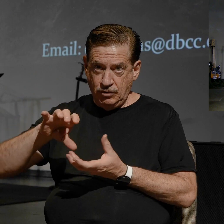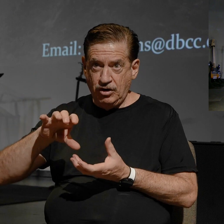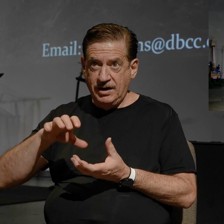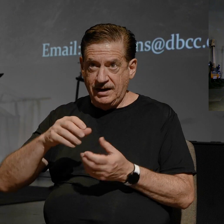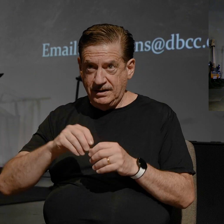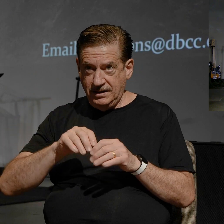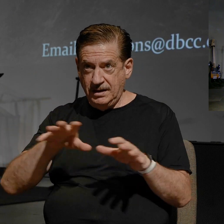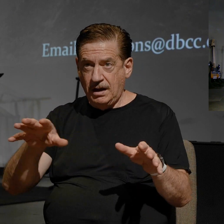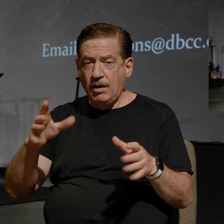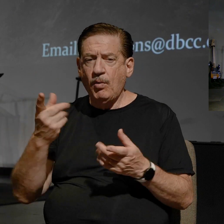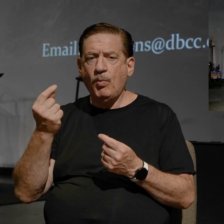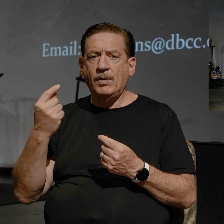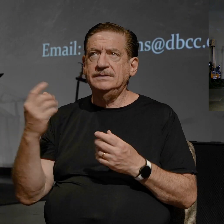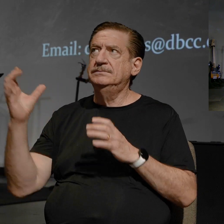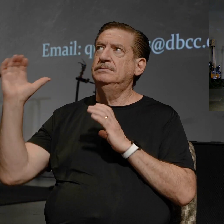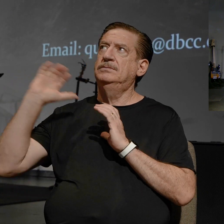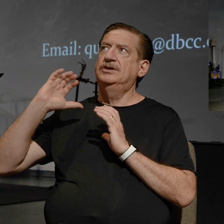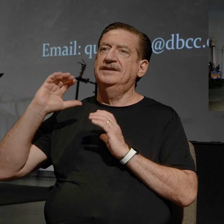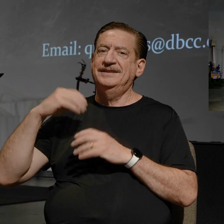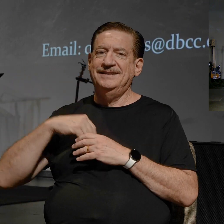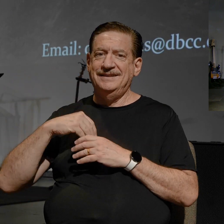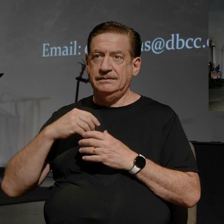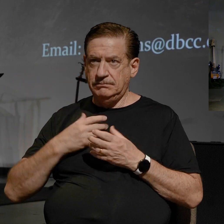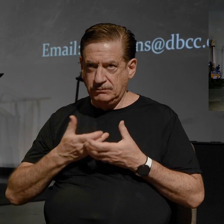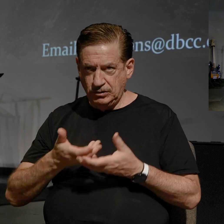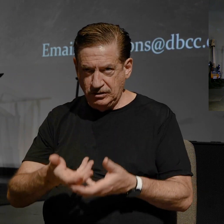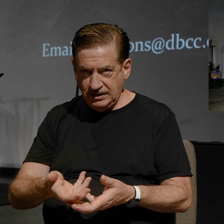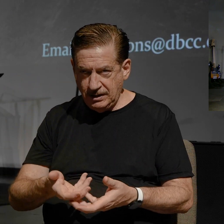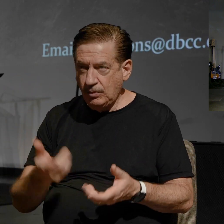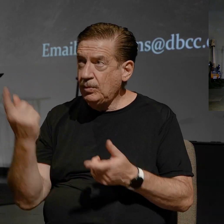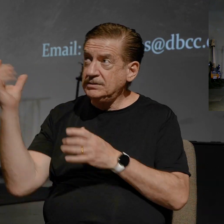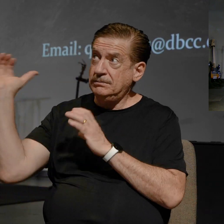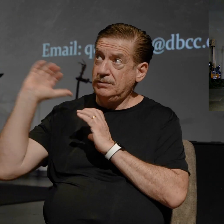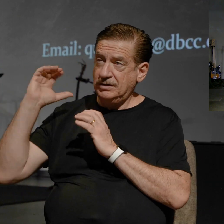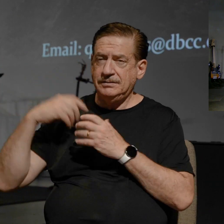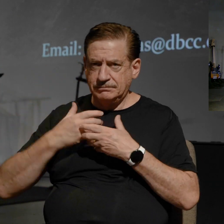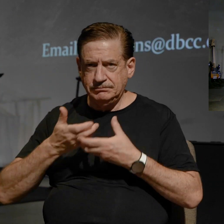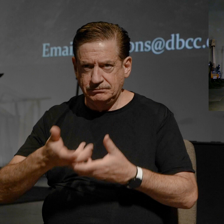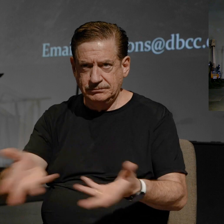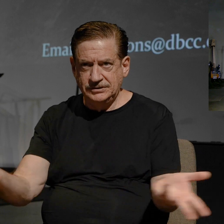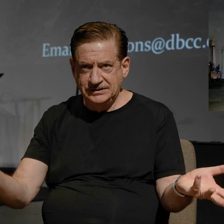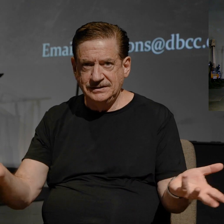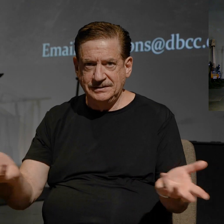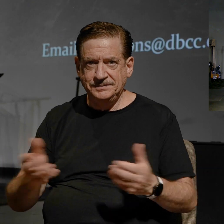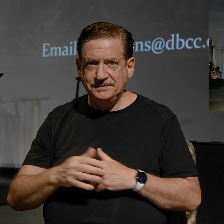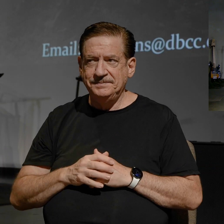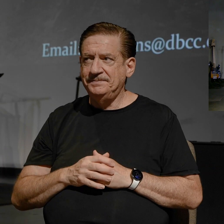what's been poured in. Pour out what's been poured in.